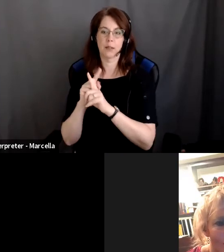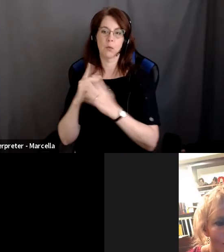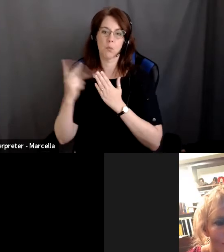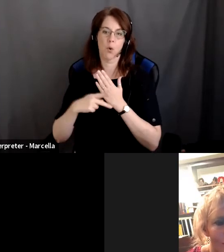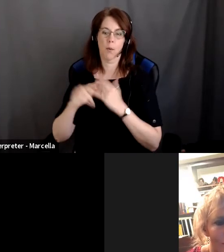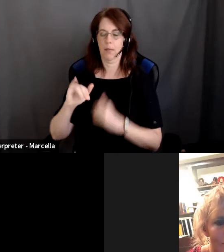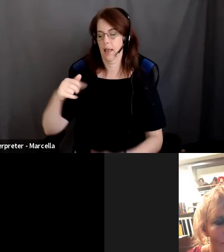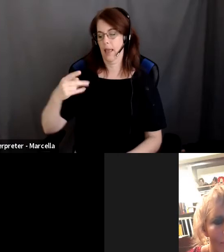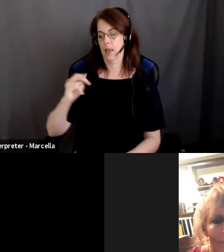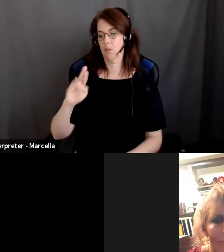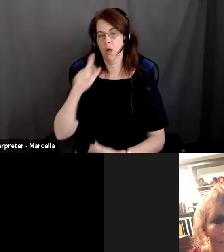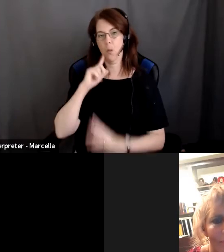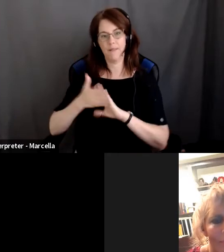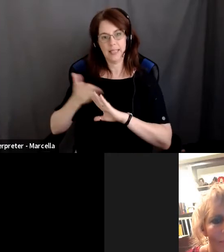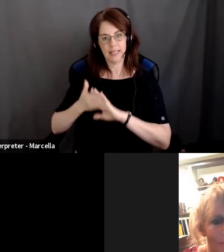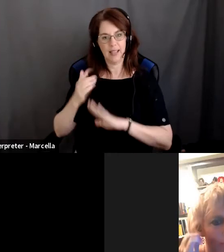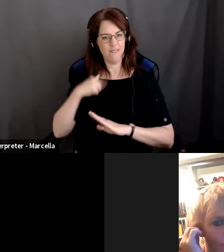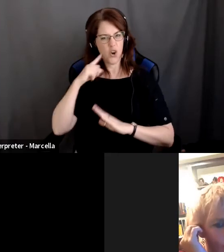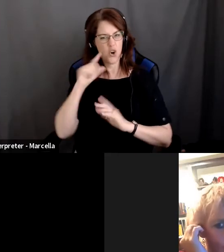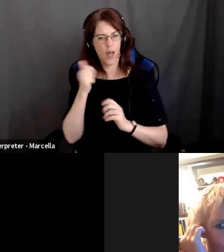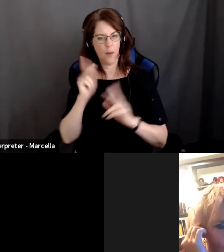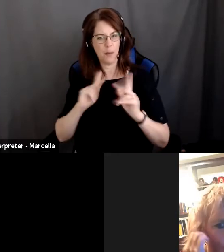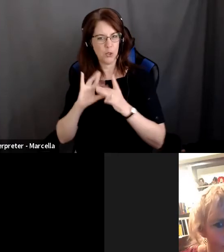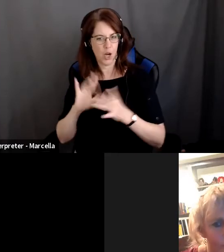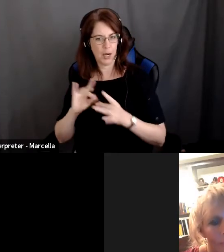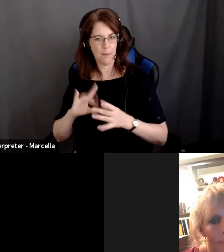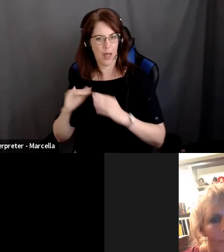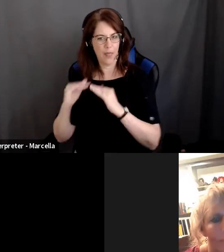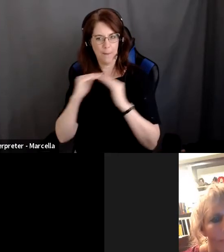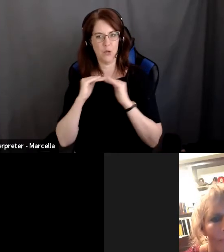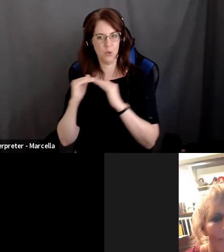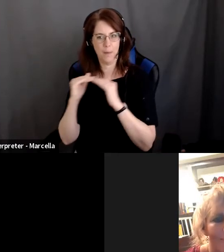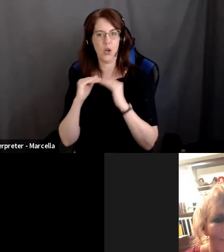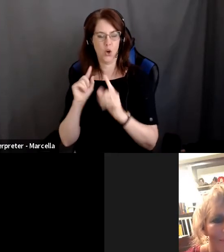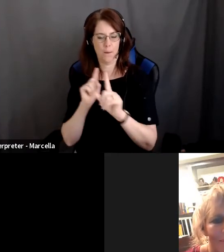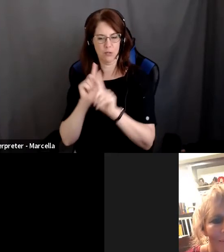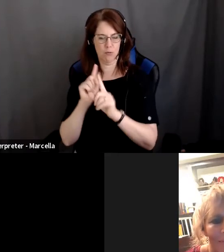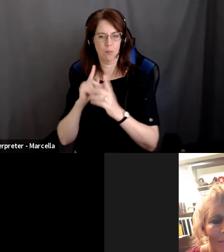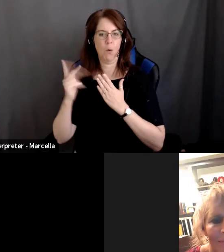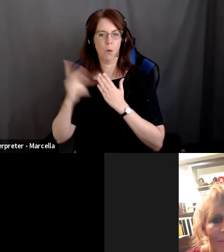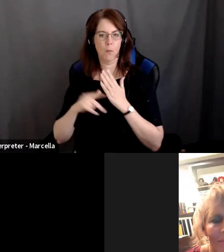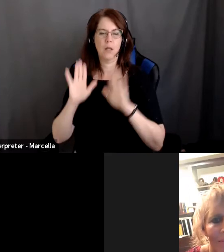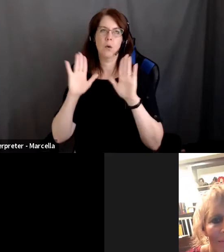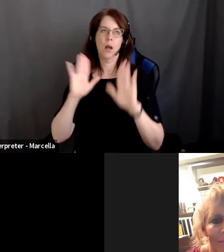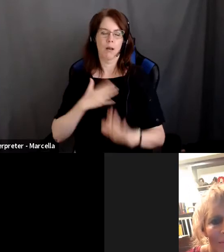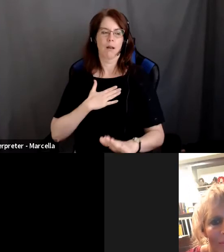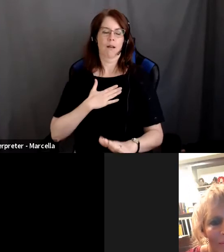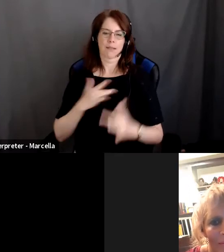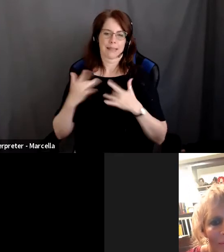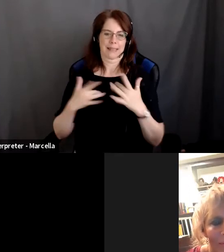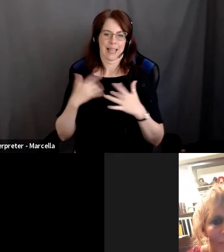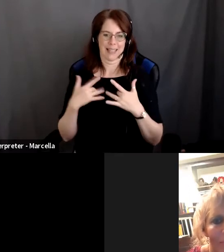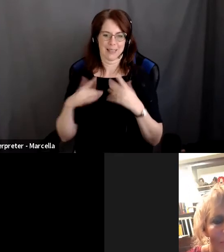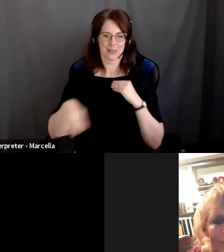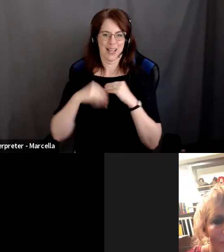will facilitate. And I heard other people talking about the peer-to-peer mentoring programs and how great they are. So we're really excited to